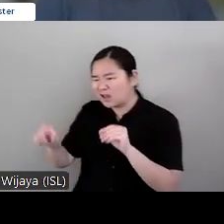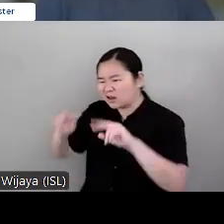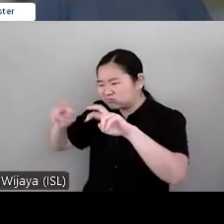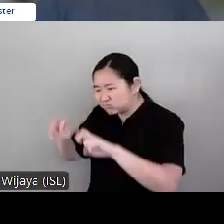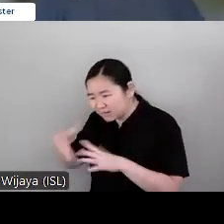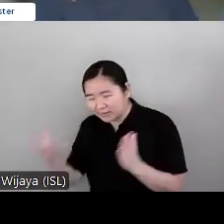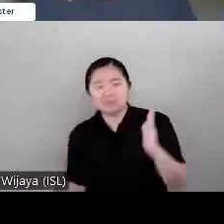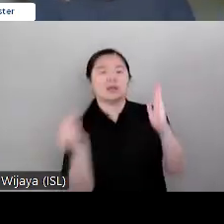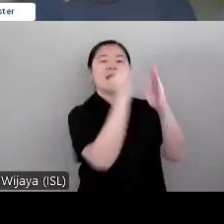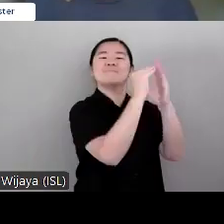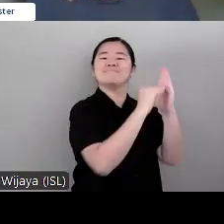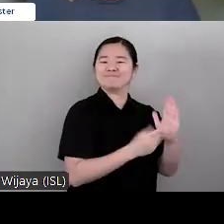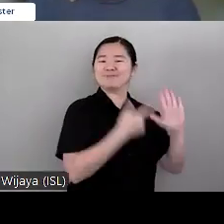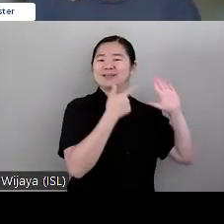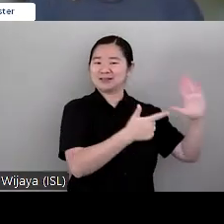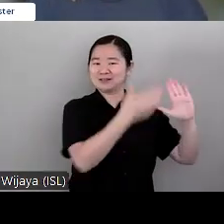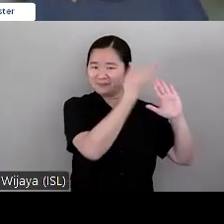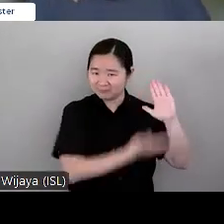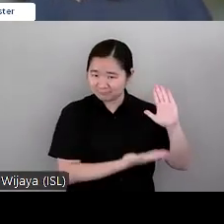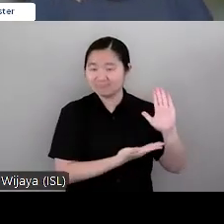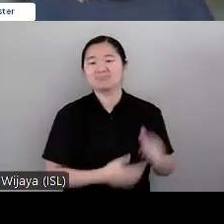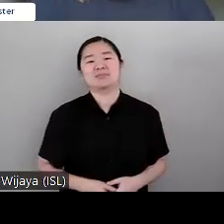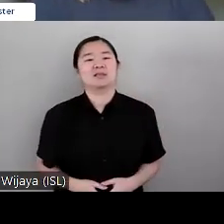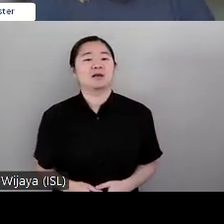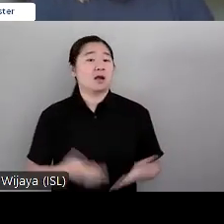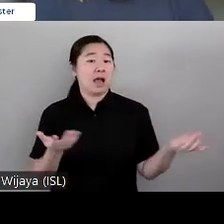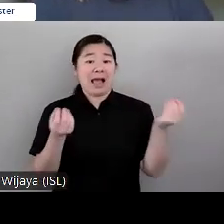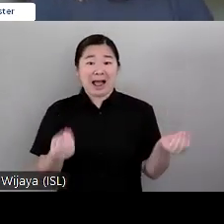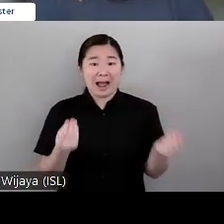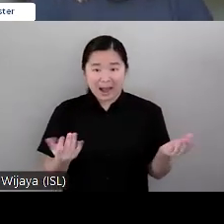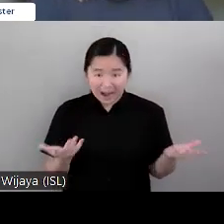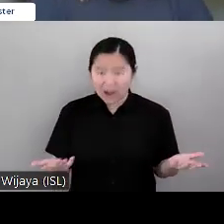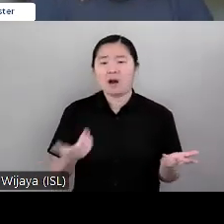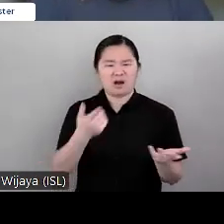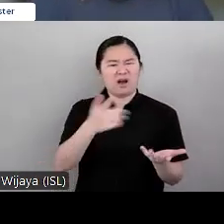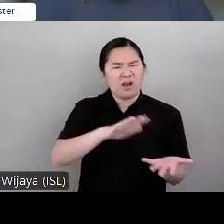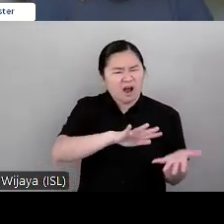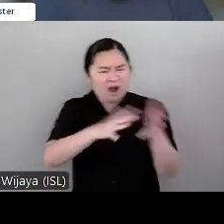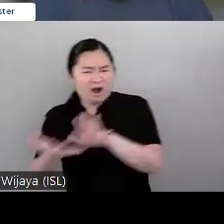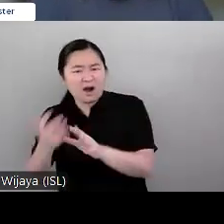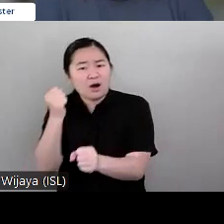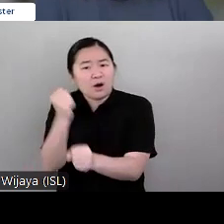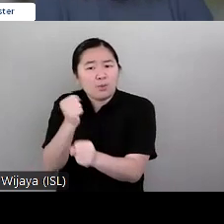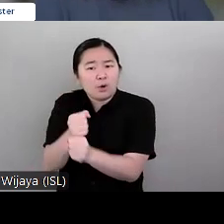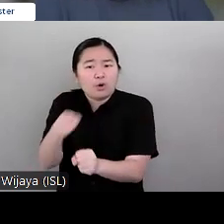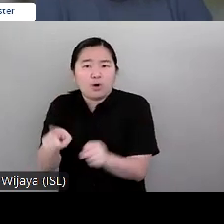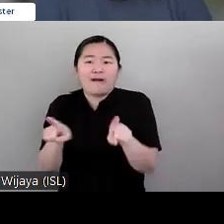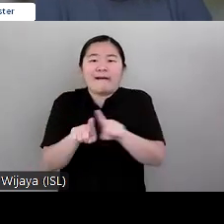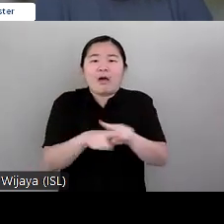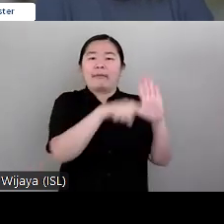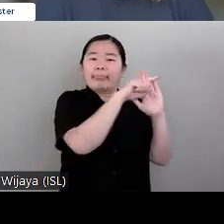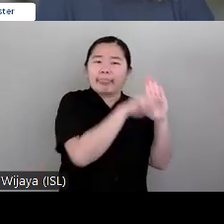experience across multiple countries and contexts. And it really focuses on what works and the reality of what doesn't